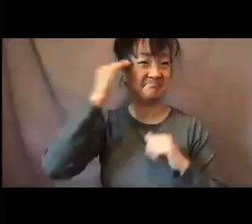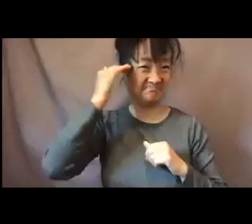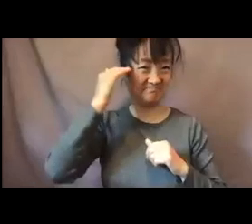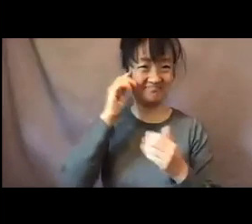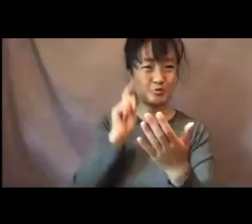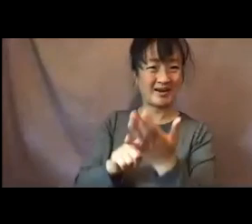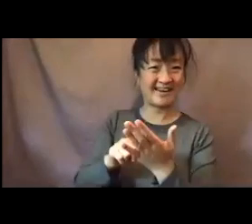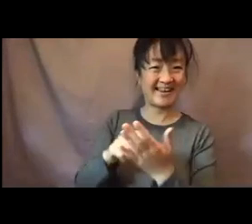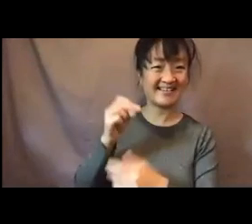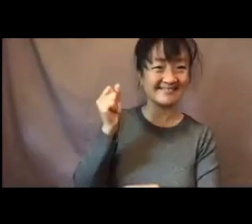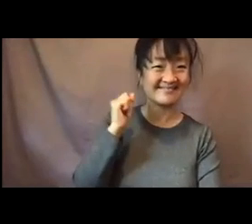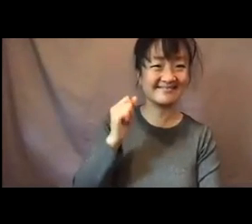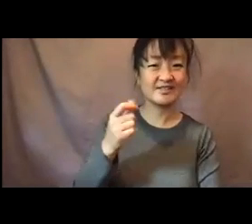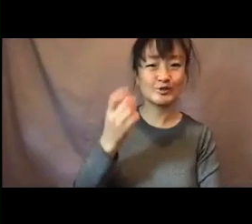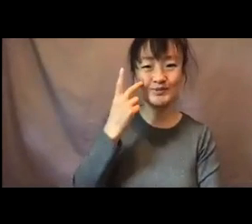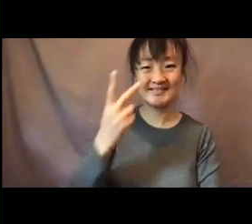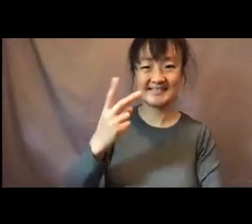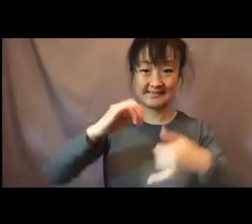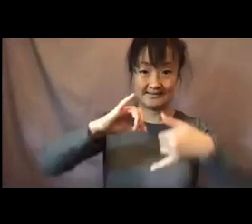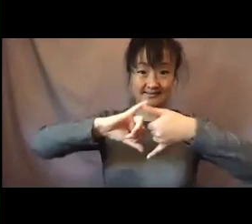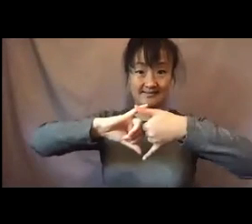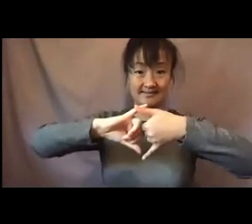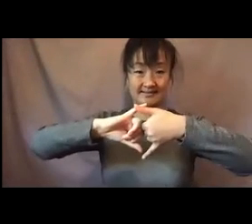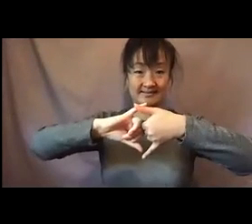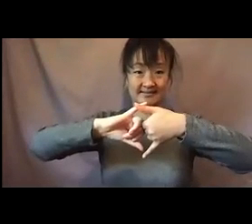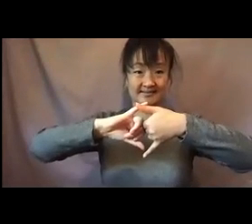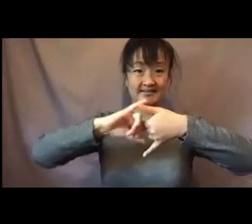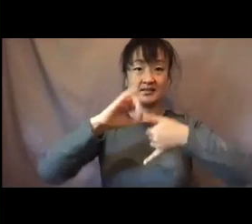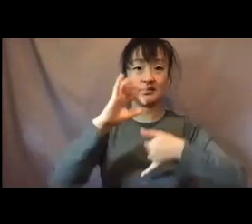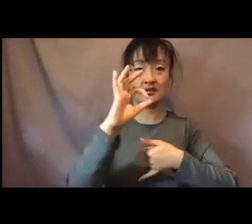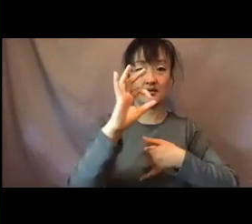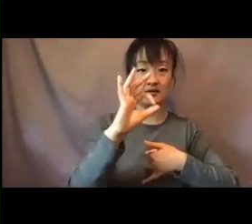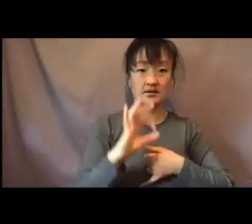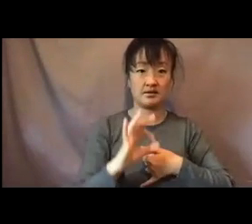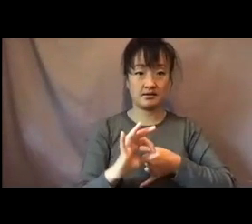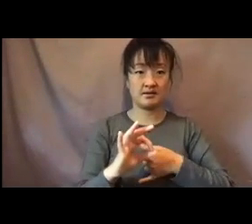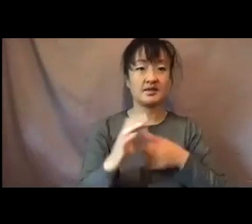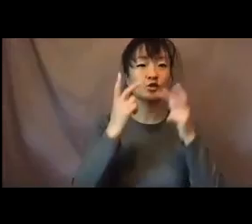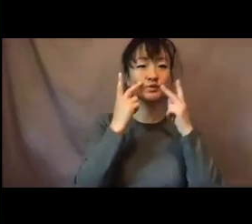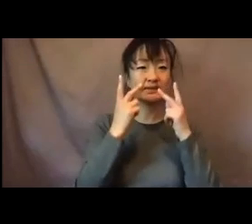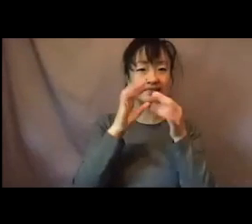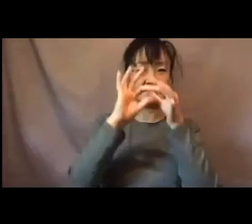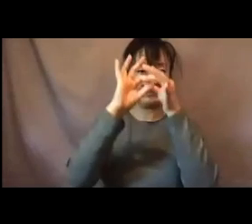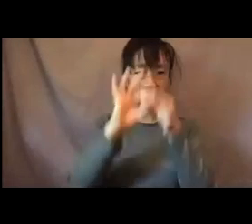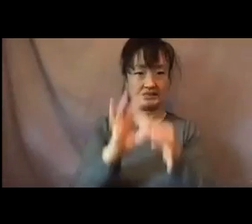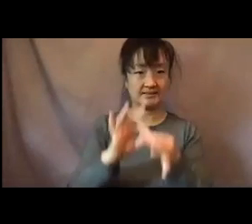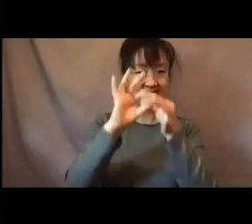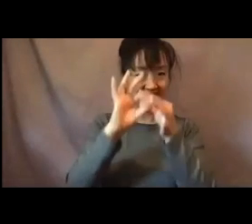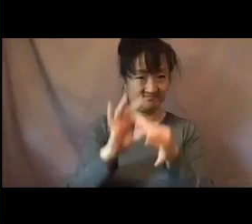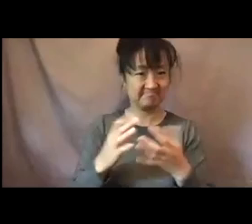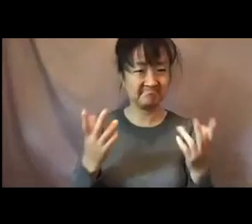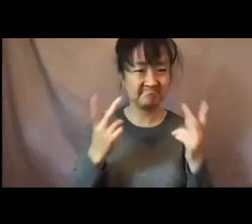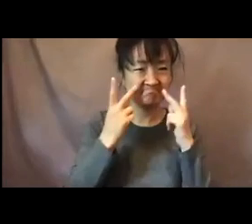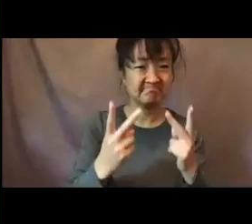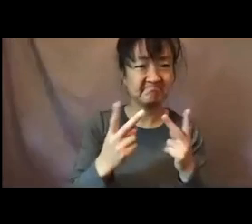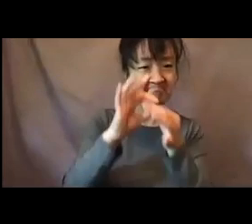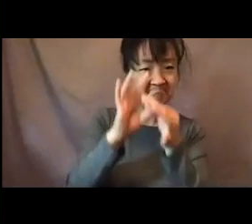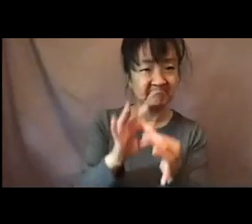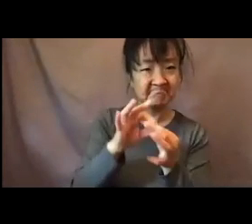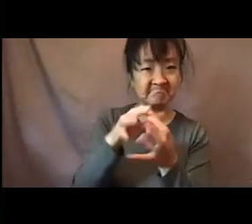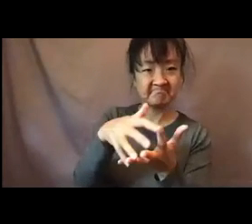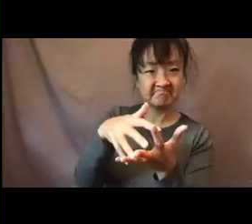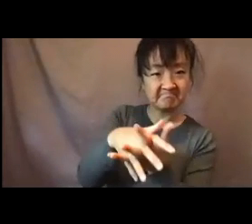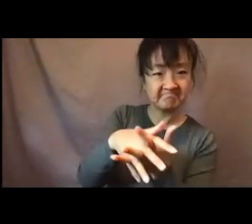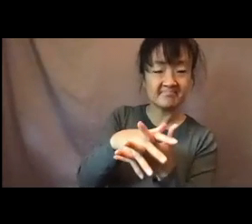see yin within yang and yang within yin, and you see this sort of interconnectedness, right? This rootedness of yang